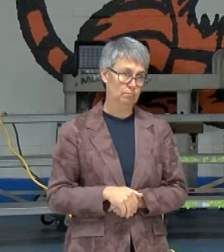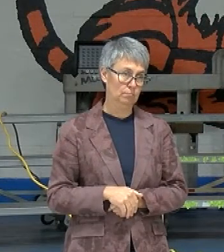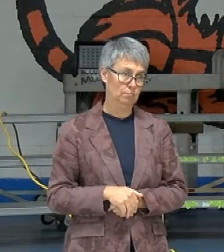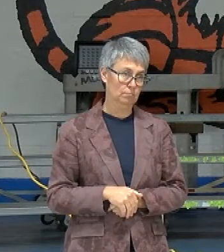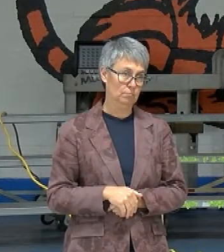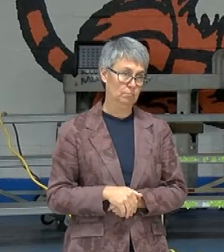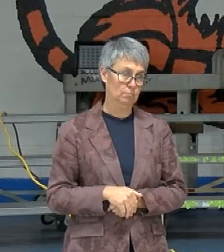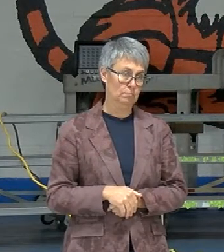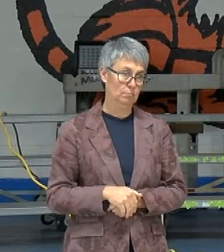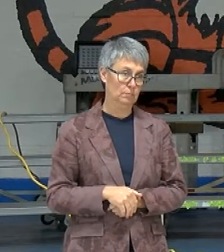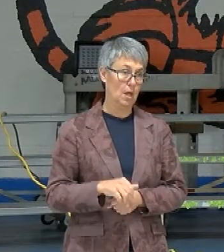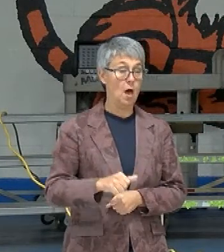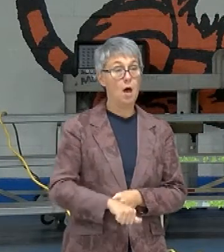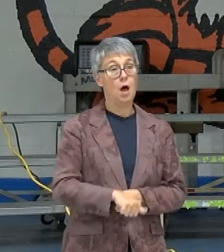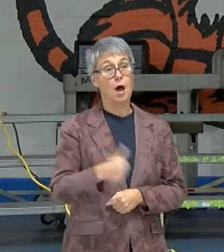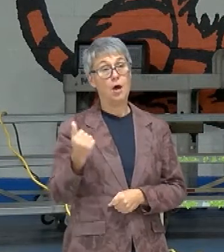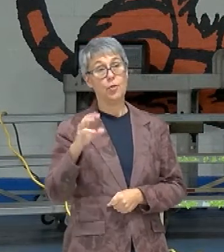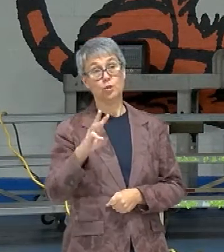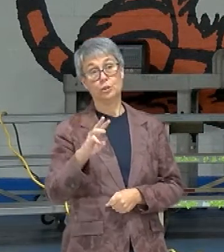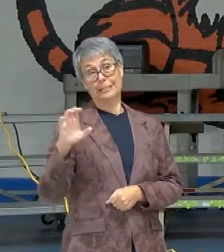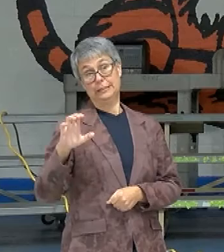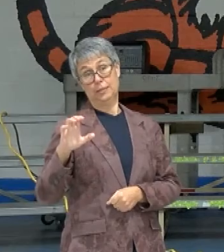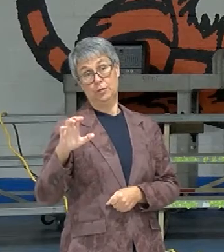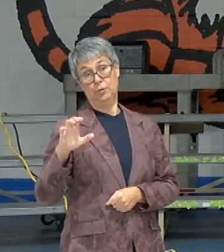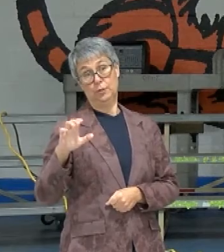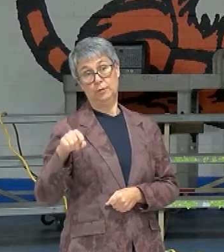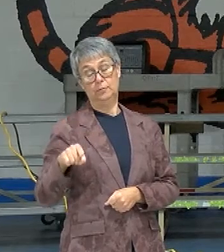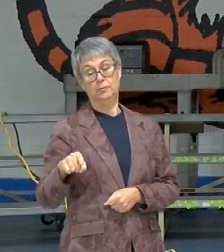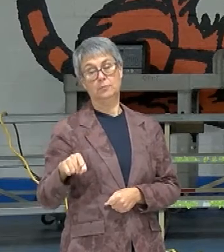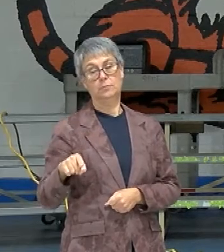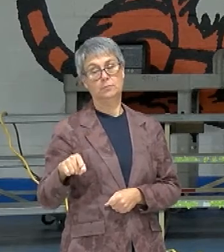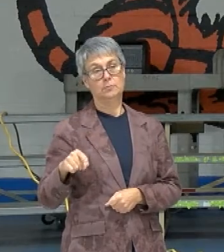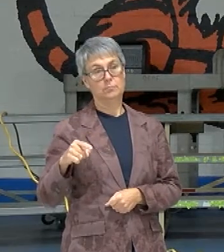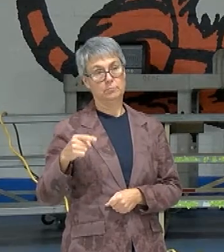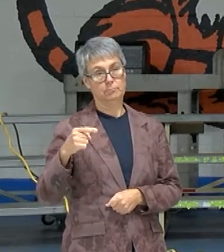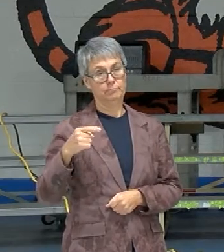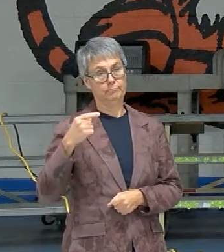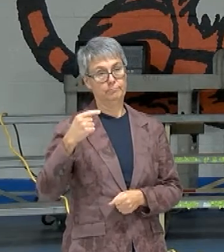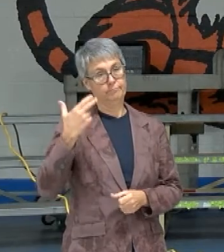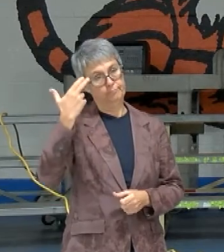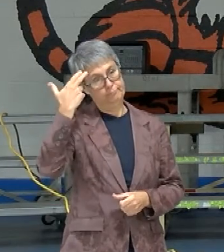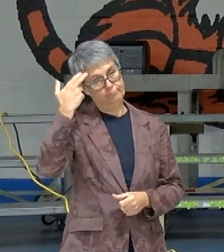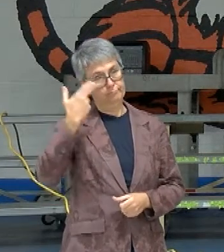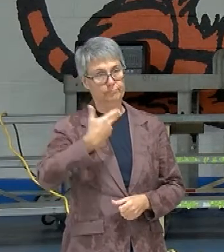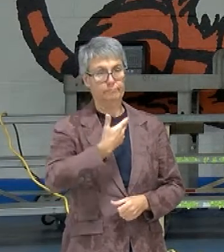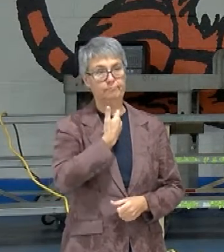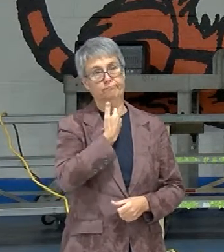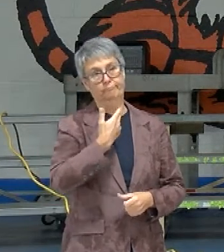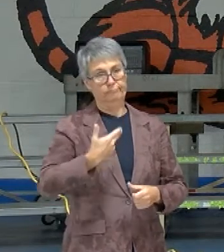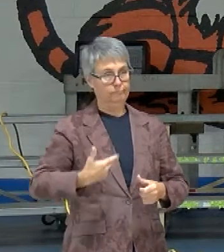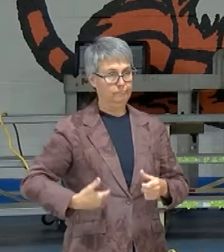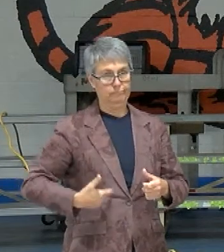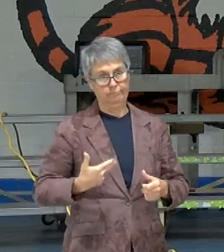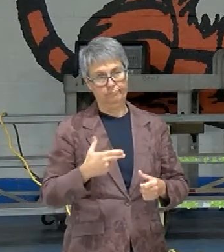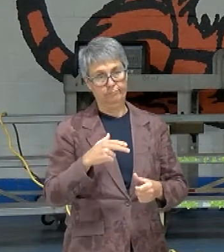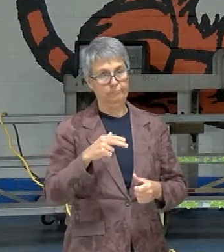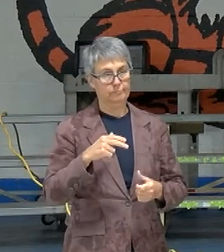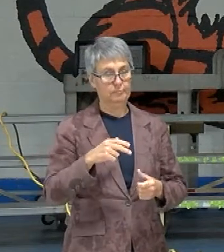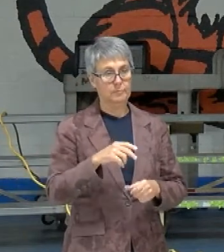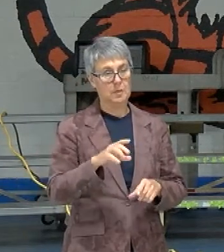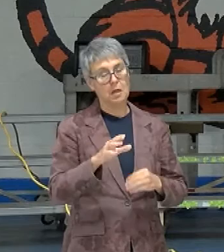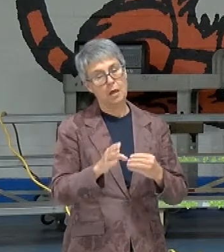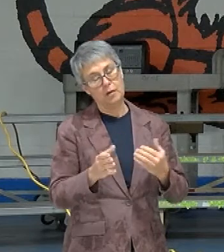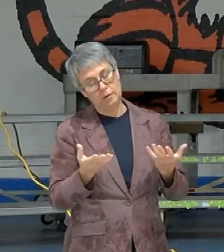Additionally, 600 children die by firearm suicide each year, and nearly 100 are